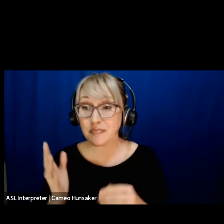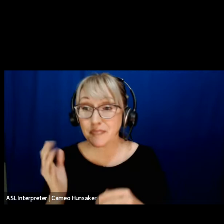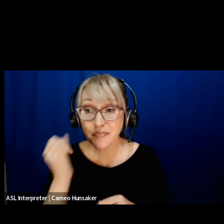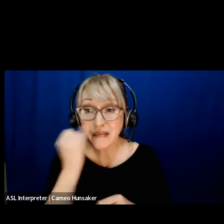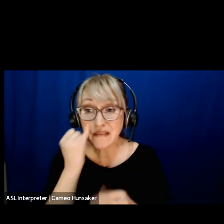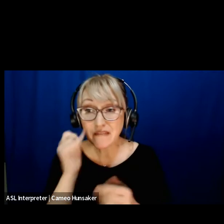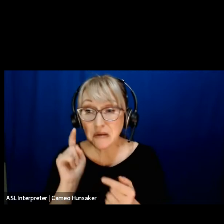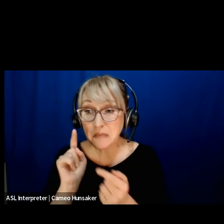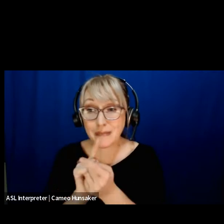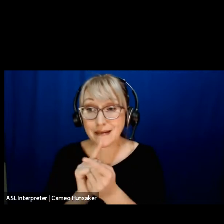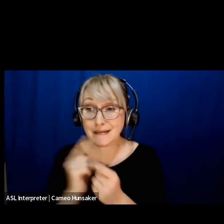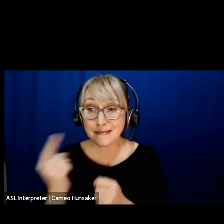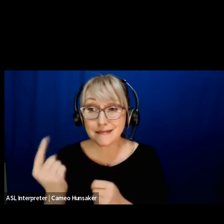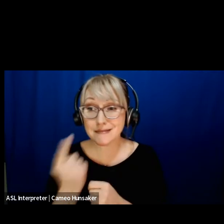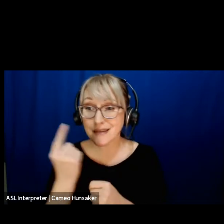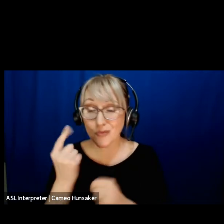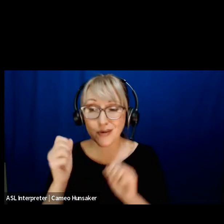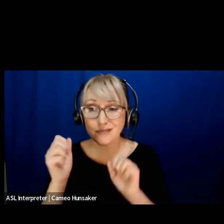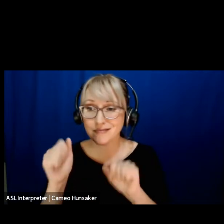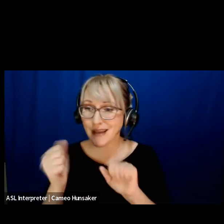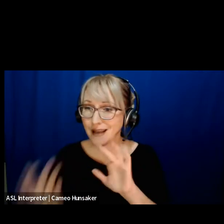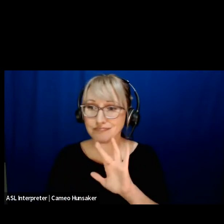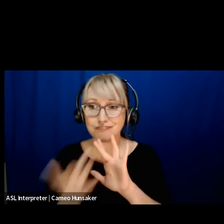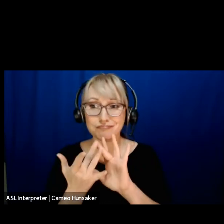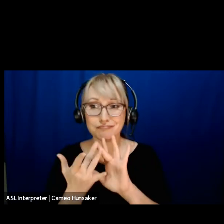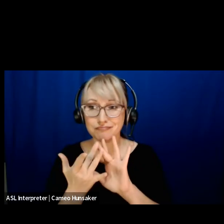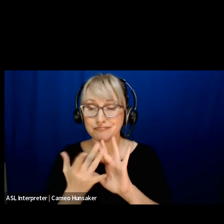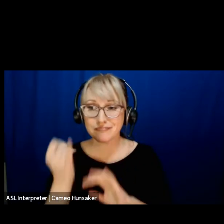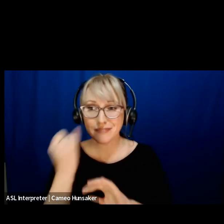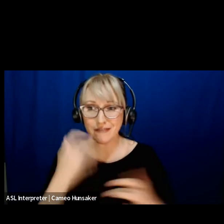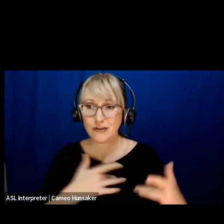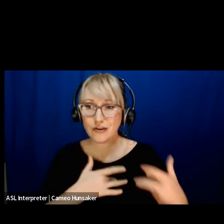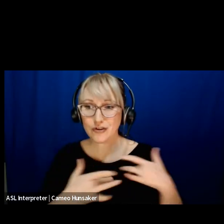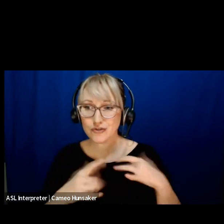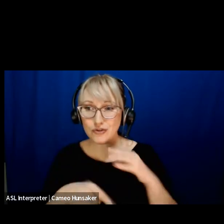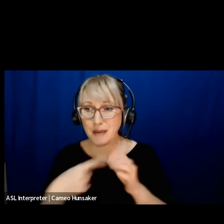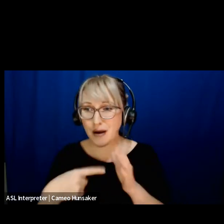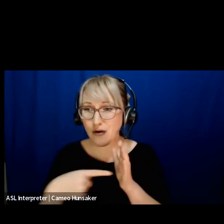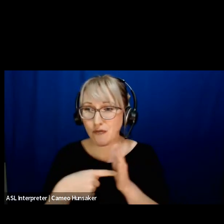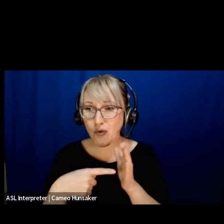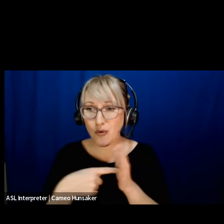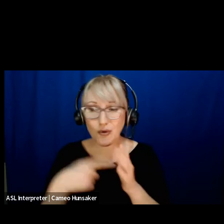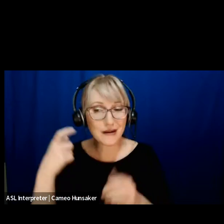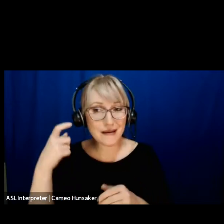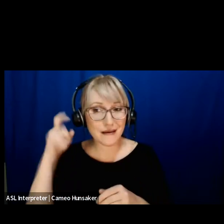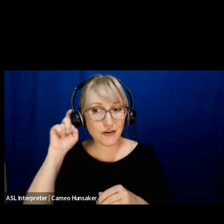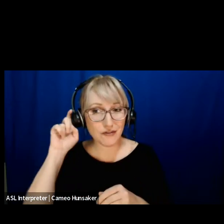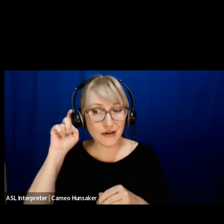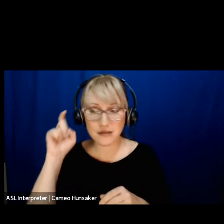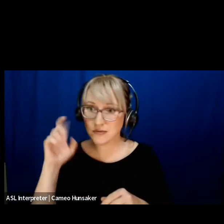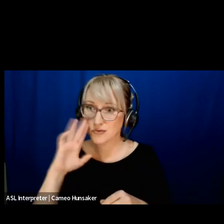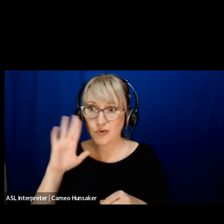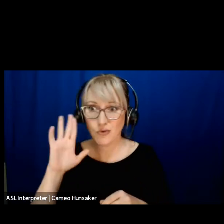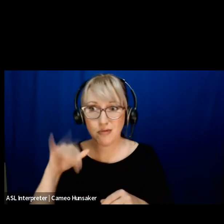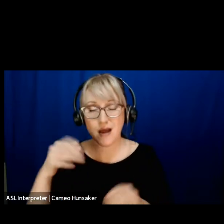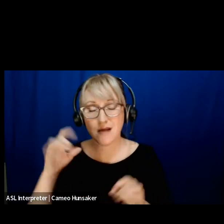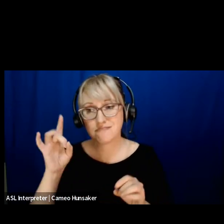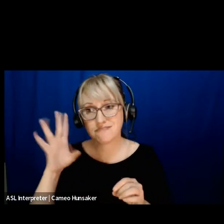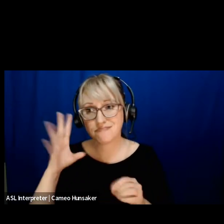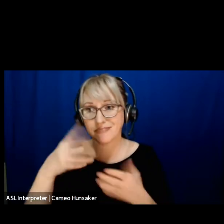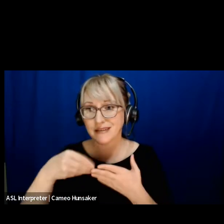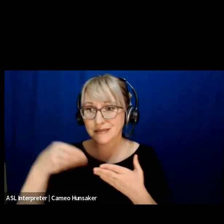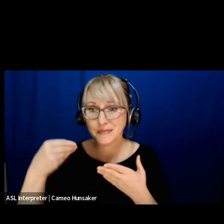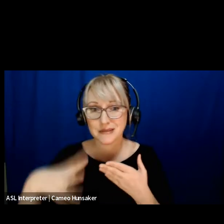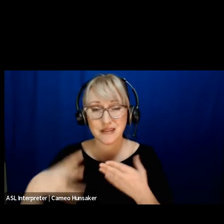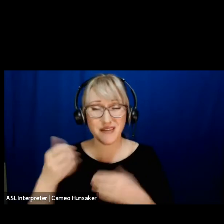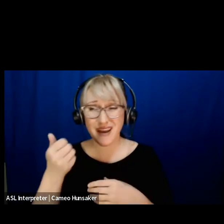if they're having concerns about affording hearing aids. As we all know, they're so expensive, and people have any type of